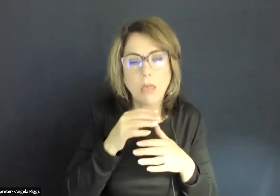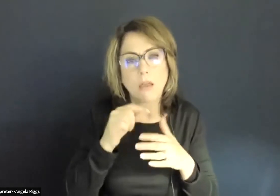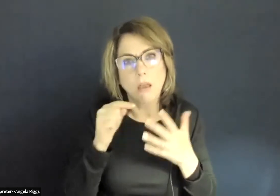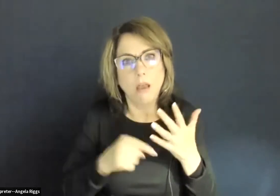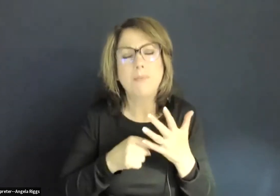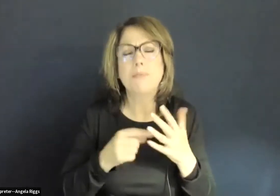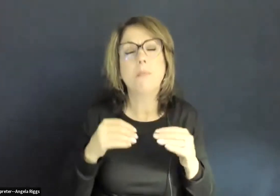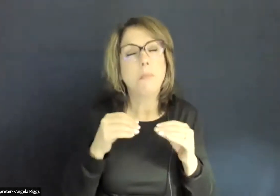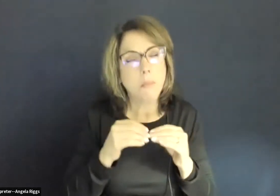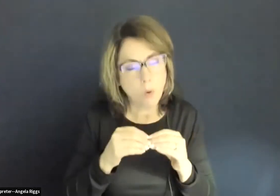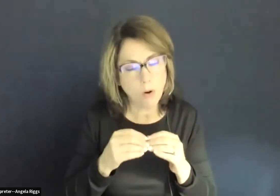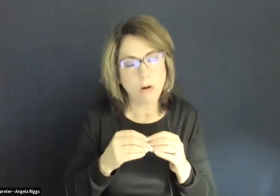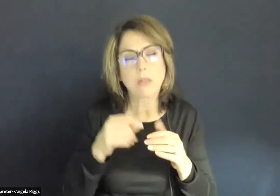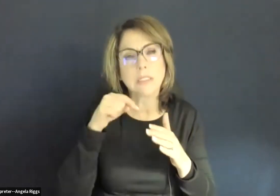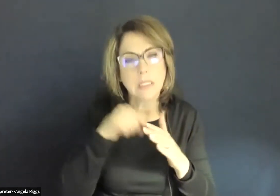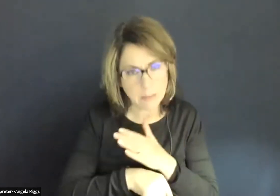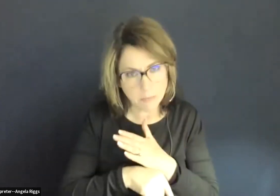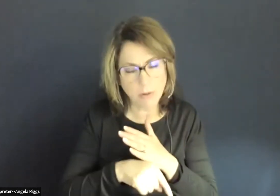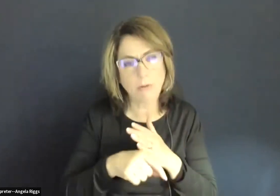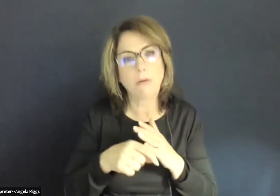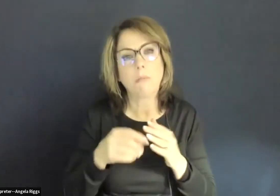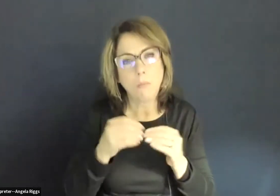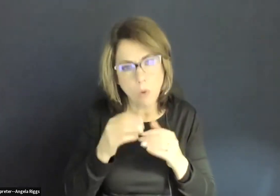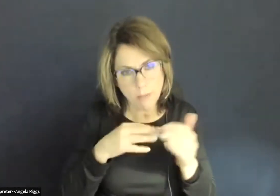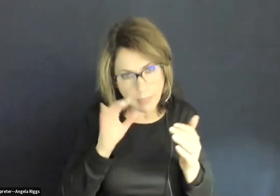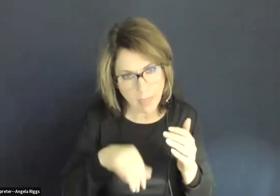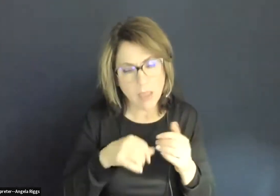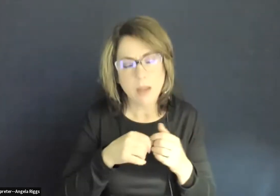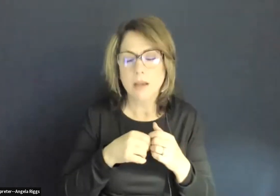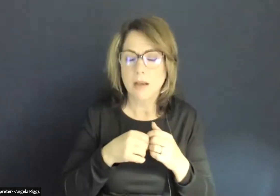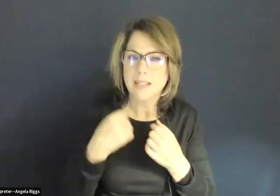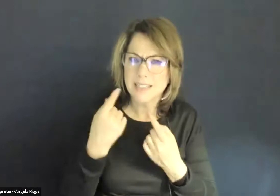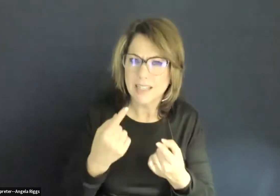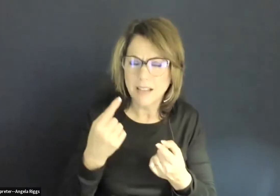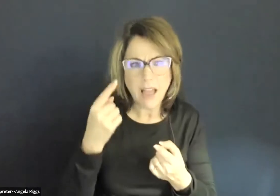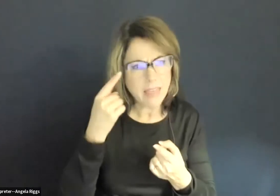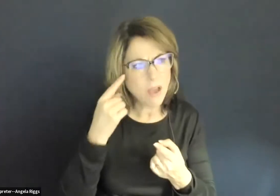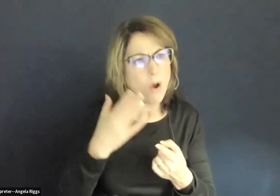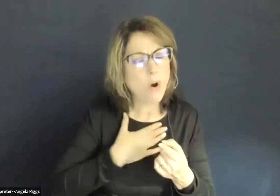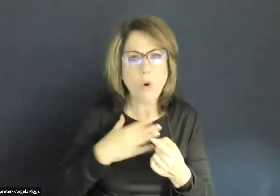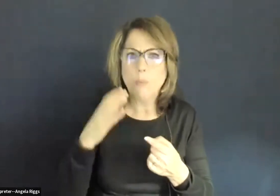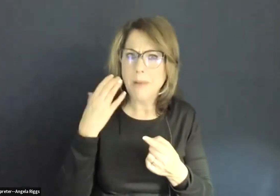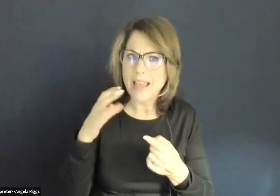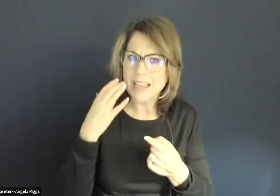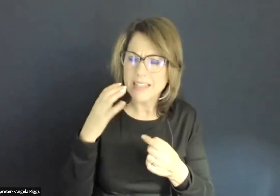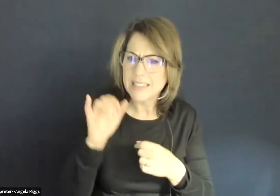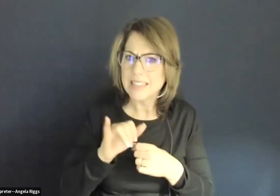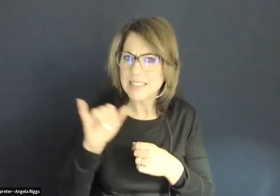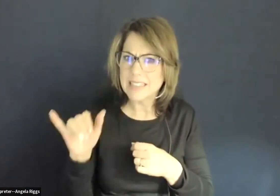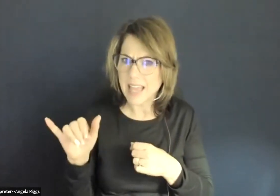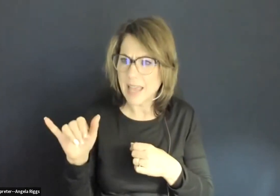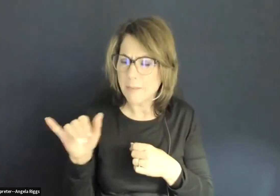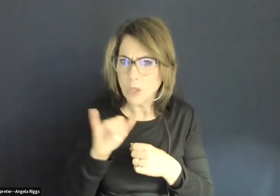and beyond and deeper than that. And until I realized that my cousin also was diagnosed and had very